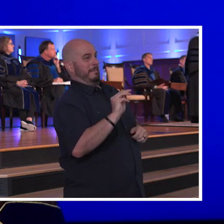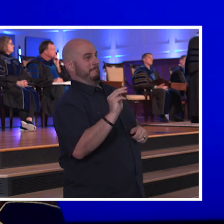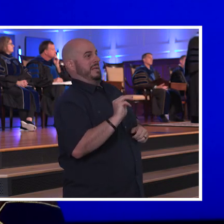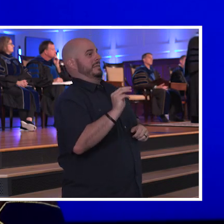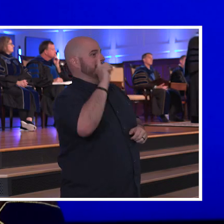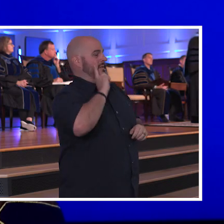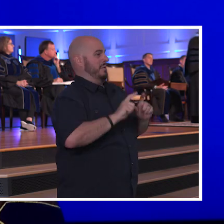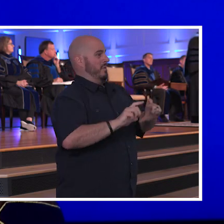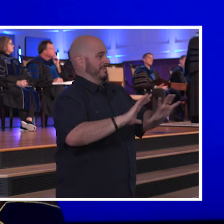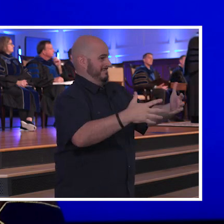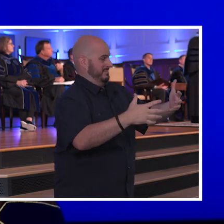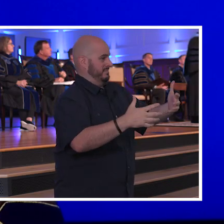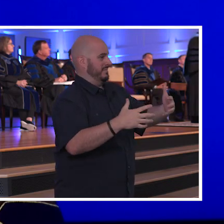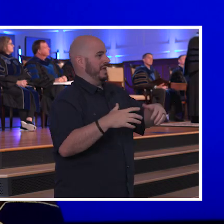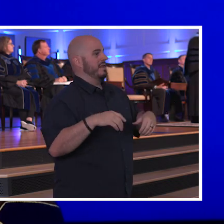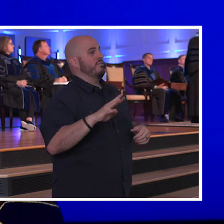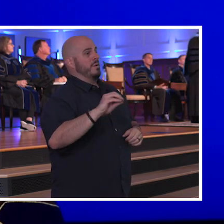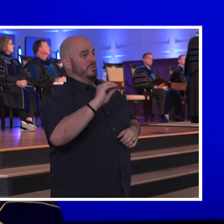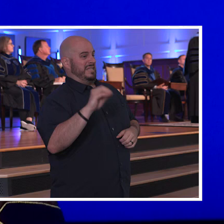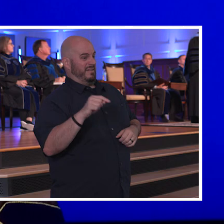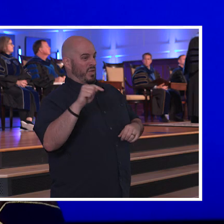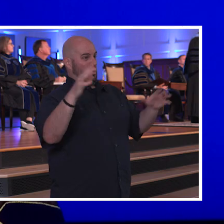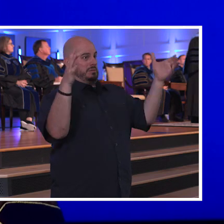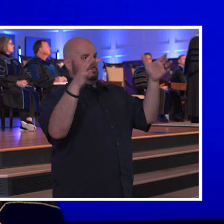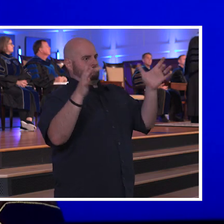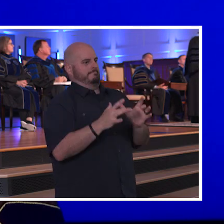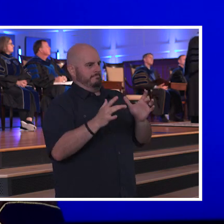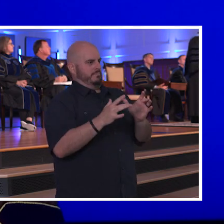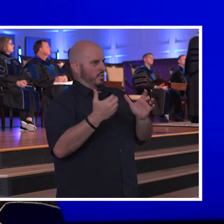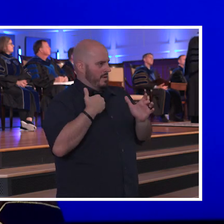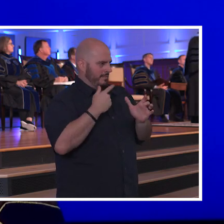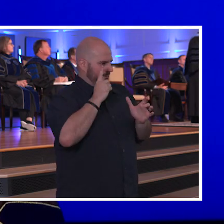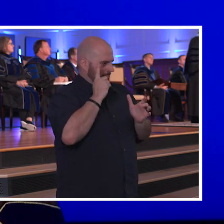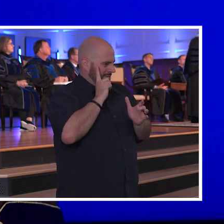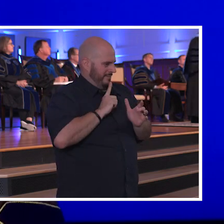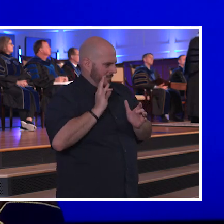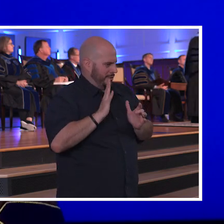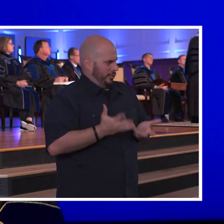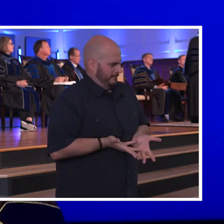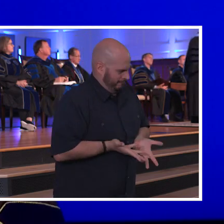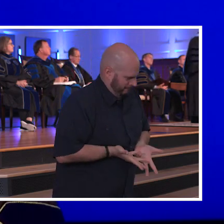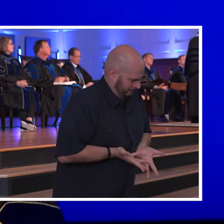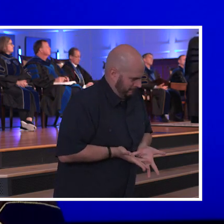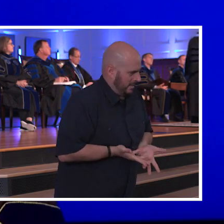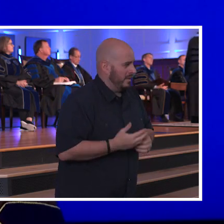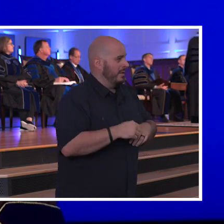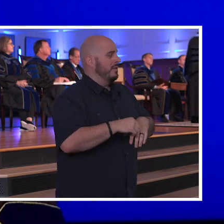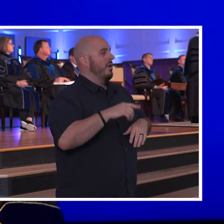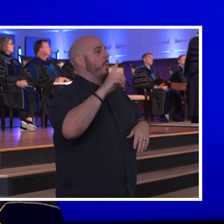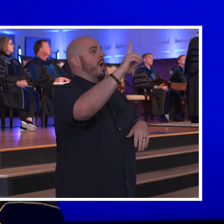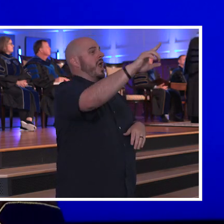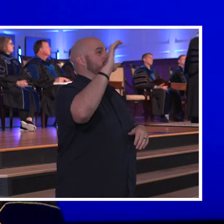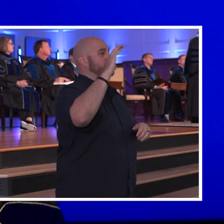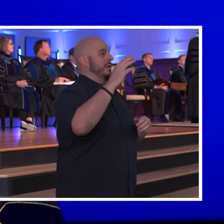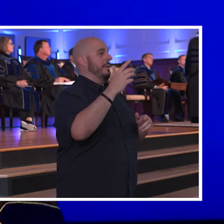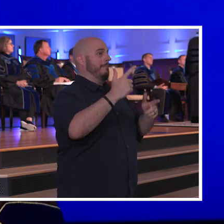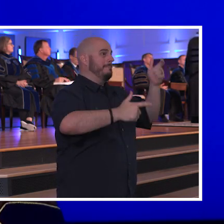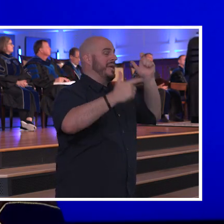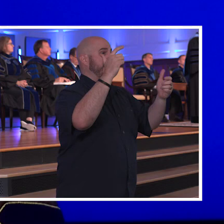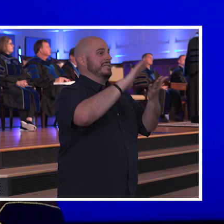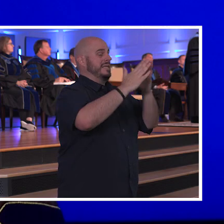those churches today are without a pastor. There are 100 major cities without a single